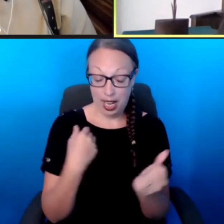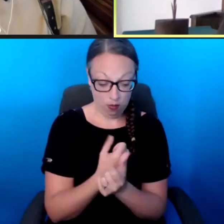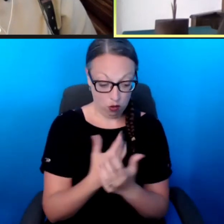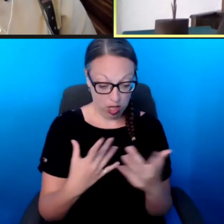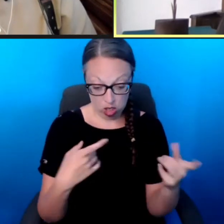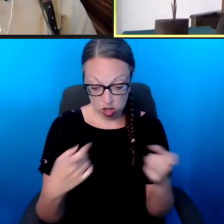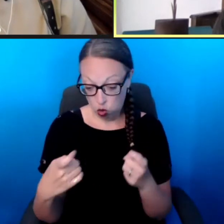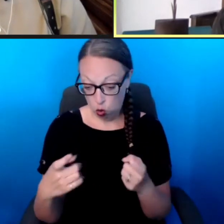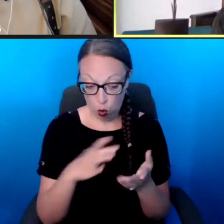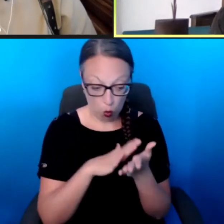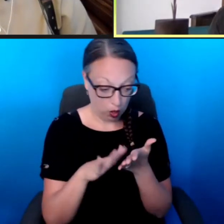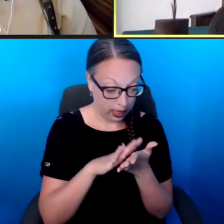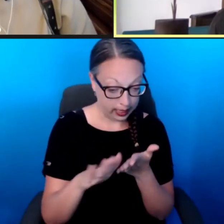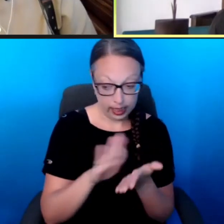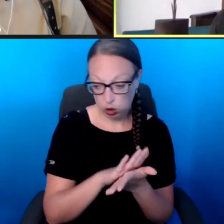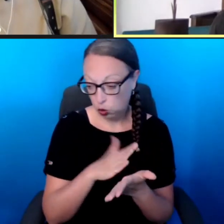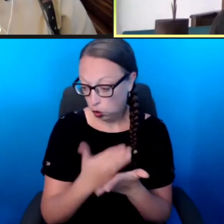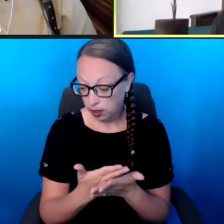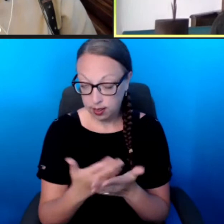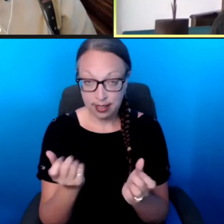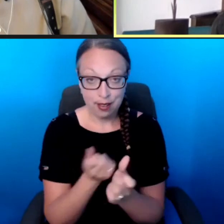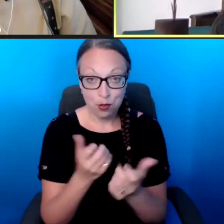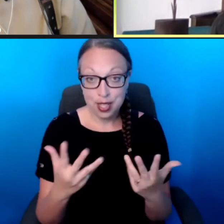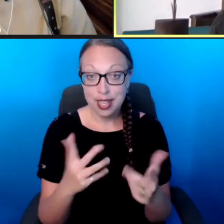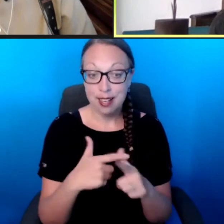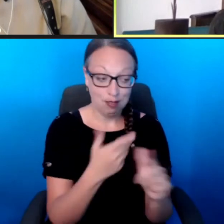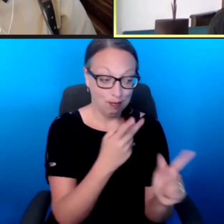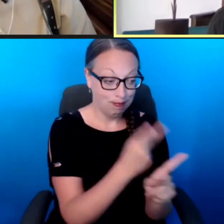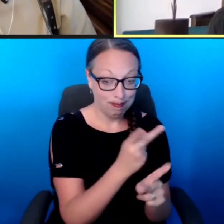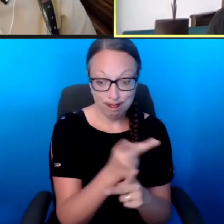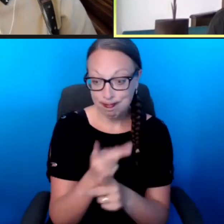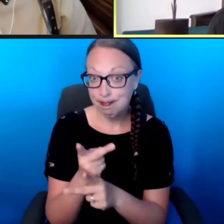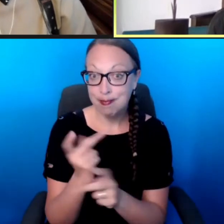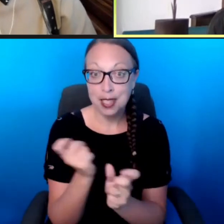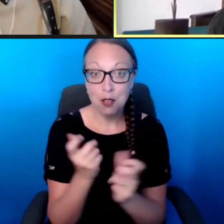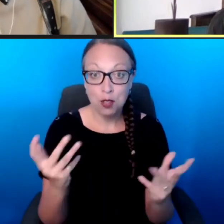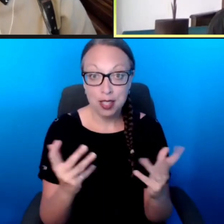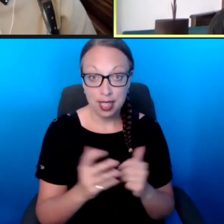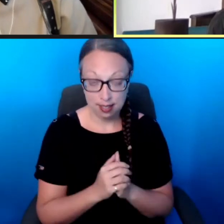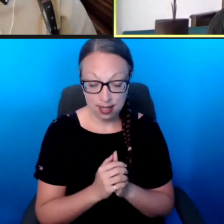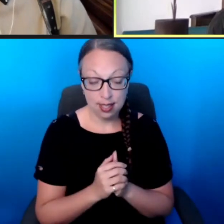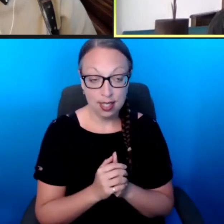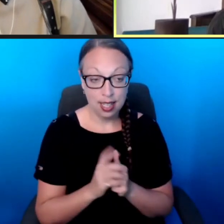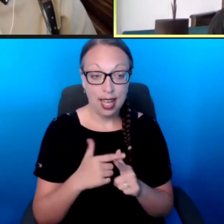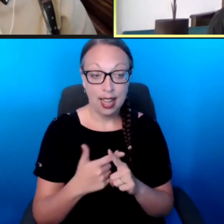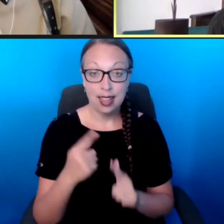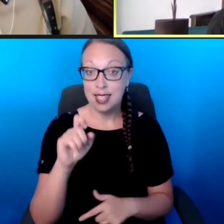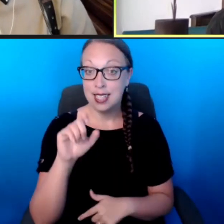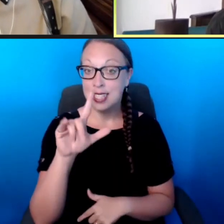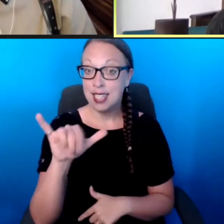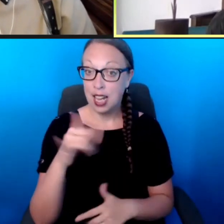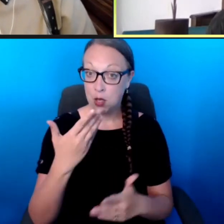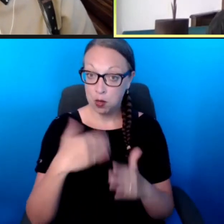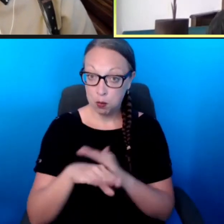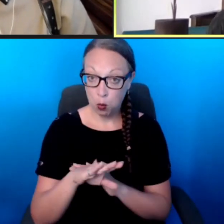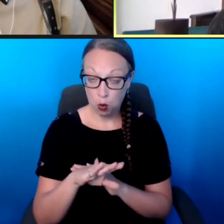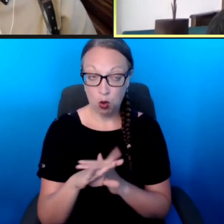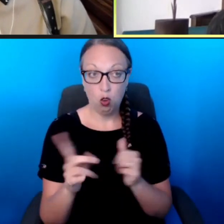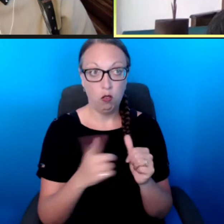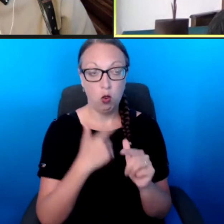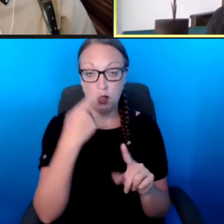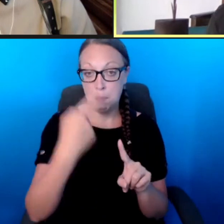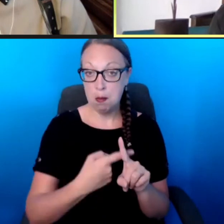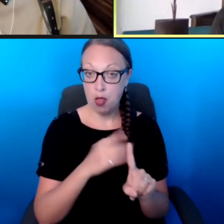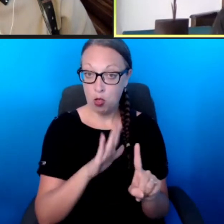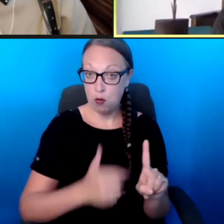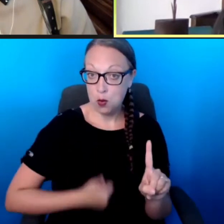cooking and cleaning and taking care of everything. But when Tally was born, she spent the first month of her life